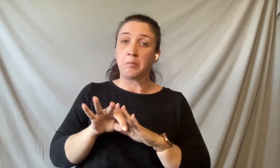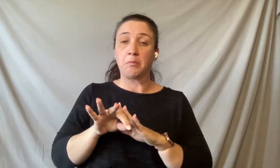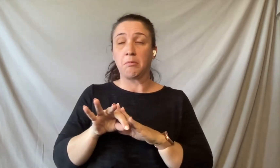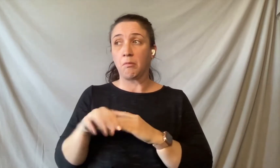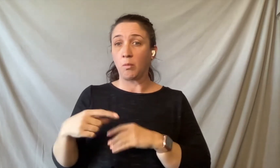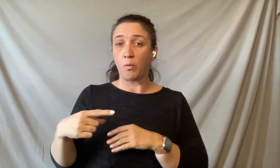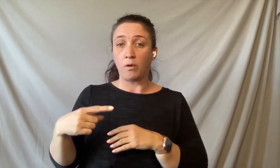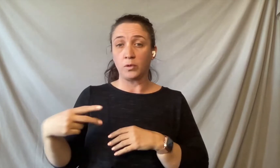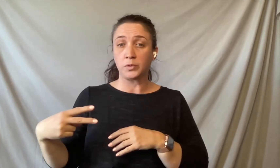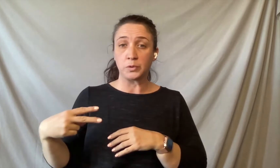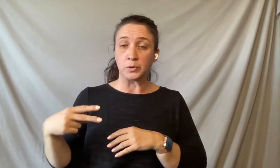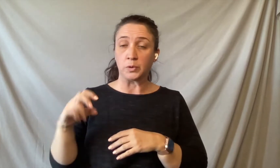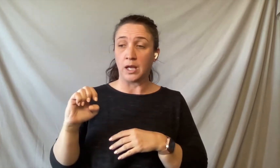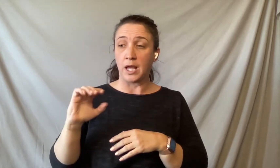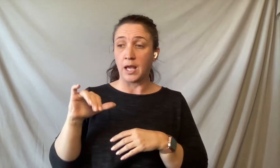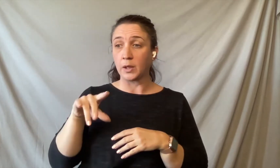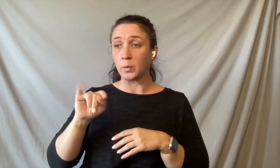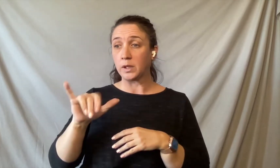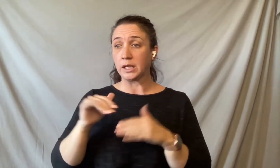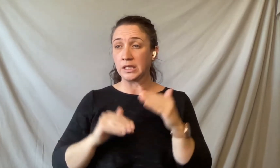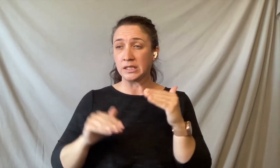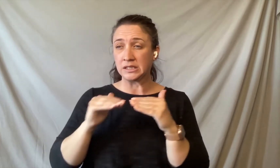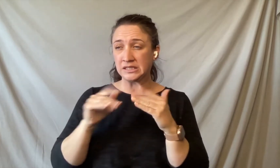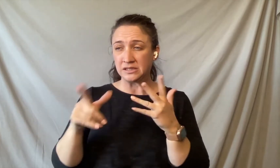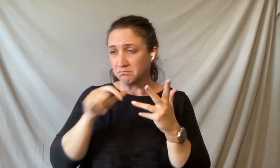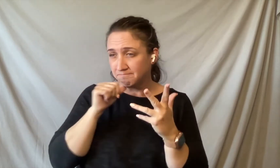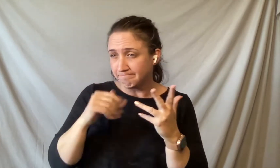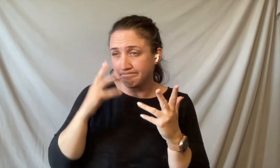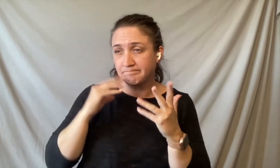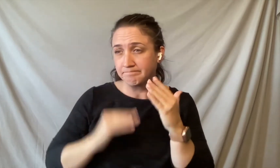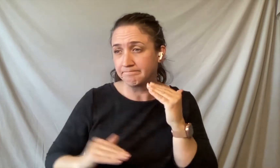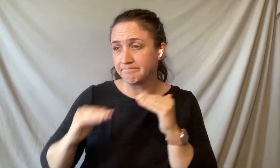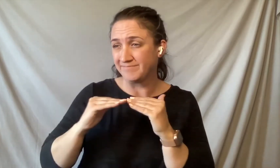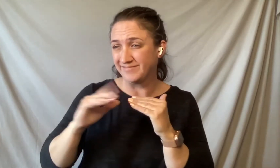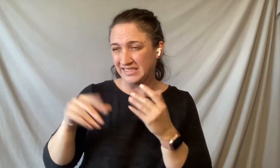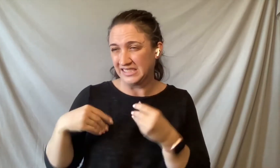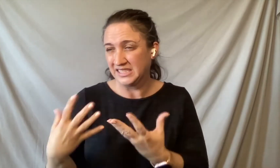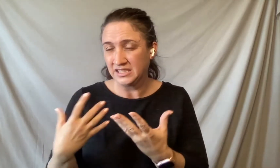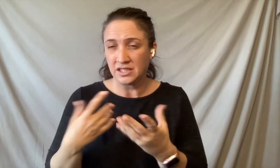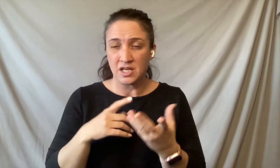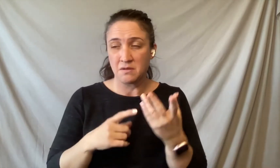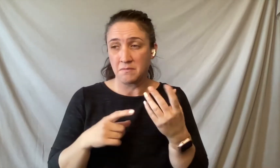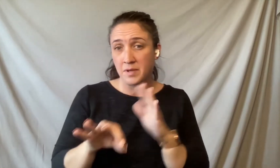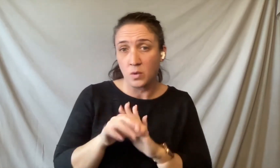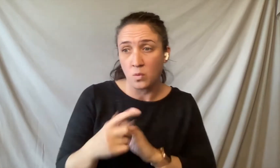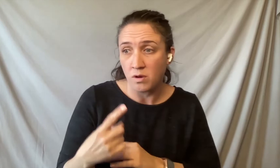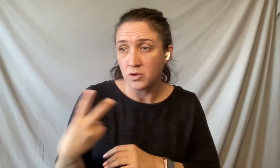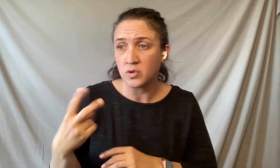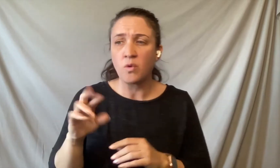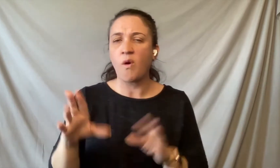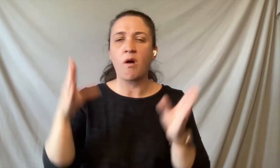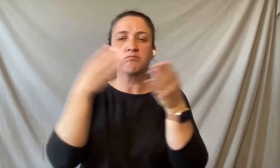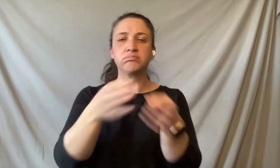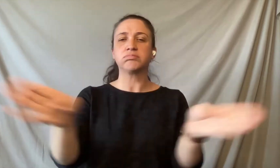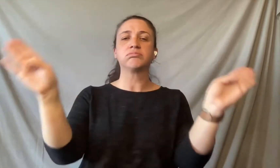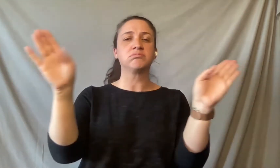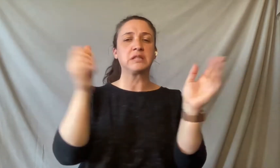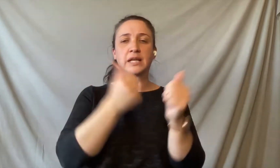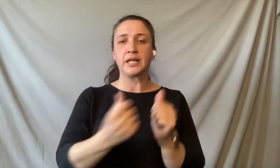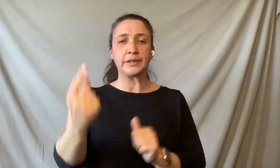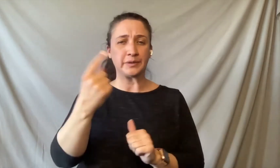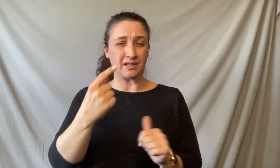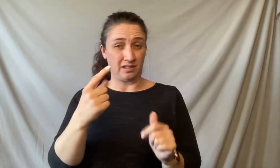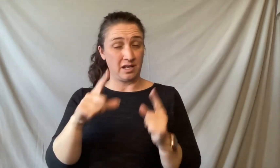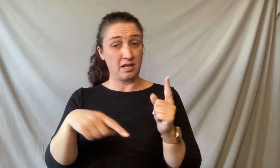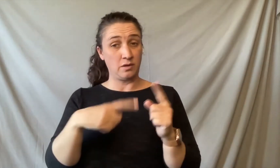equity situations, or just try to address it broad stroke. That's a great question. And when implemented, would this program meet